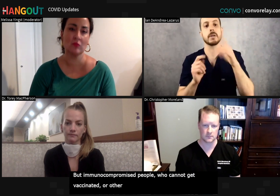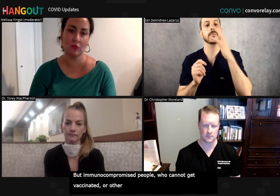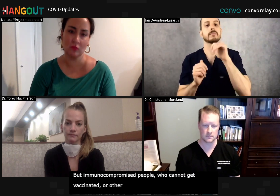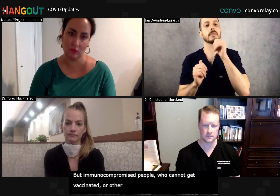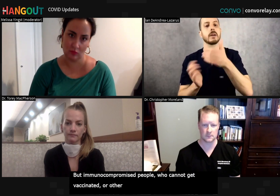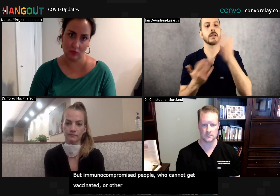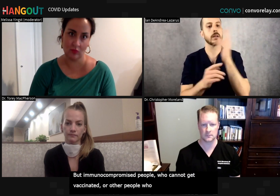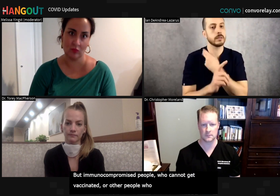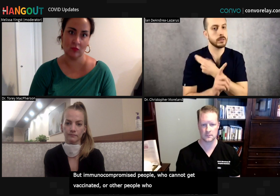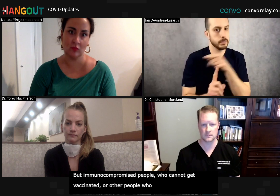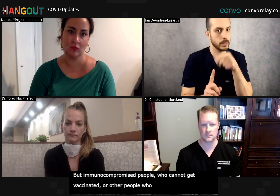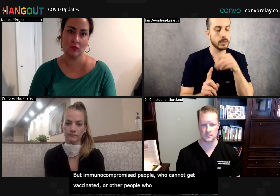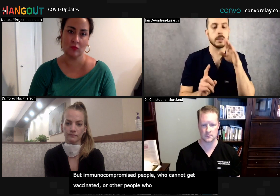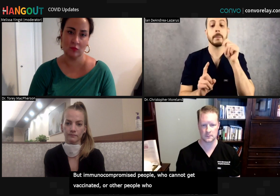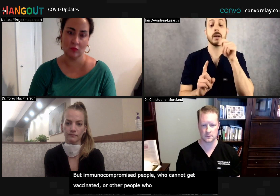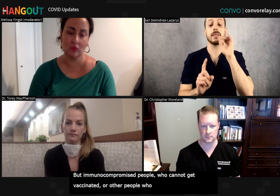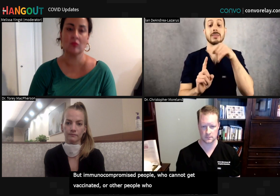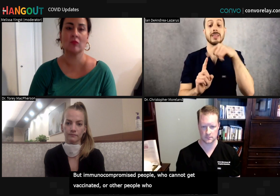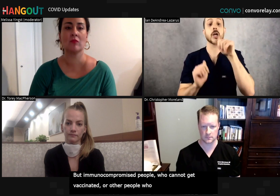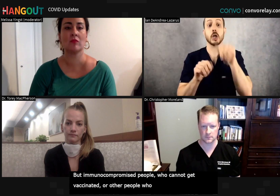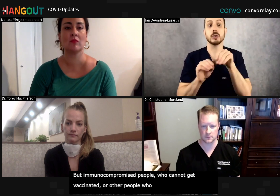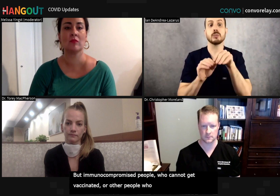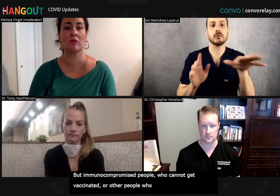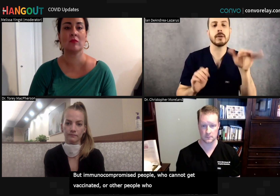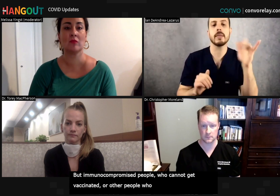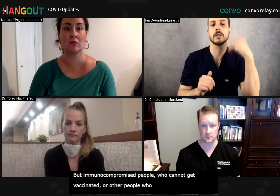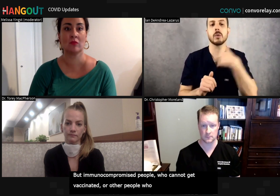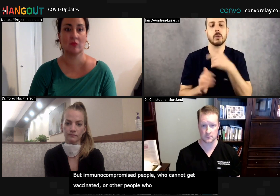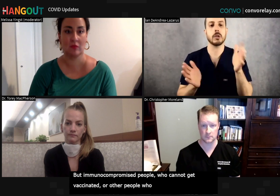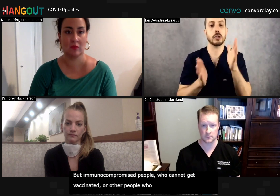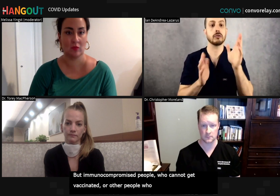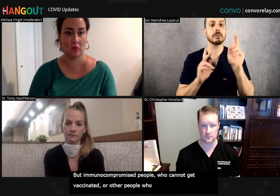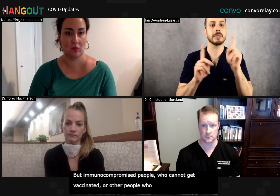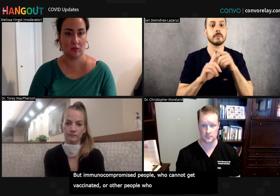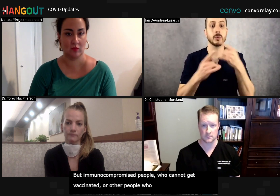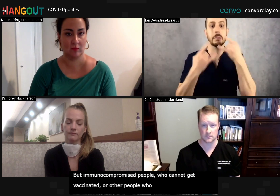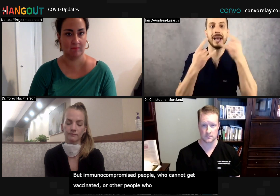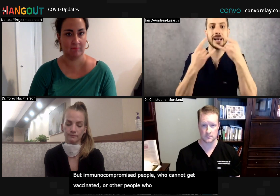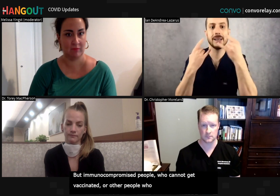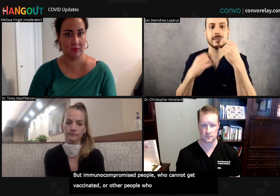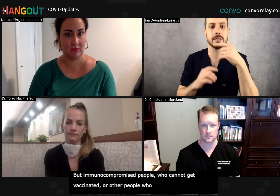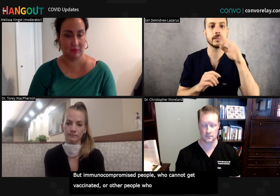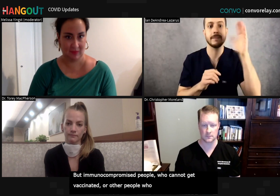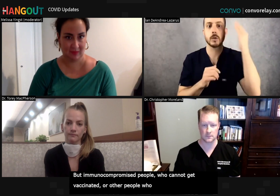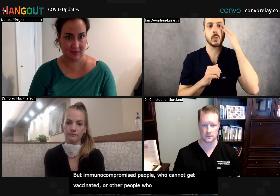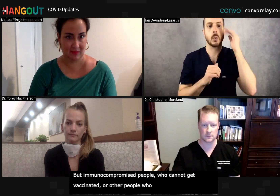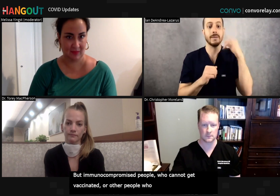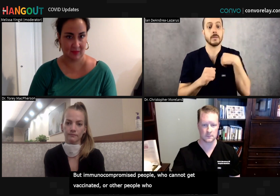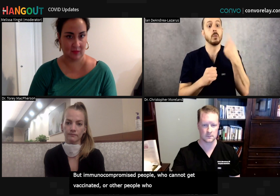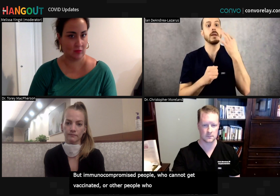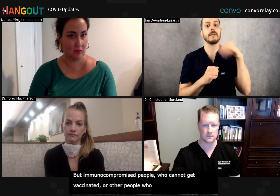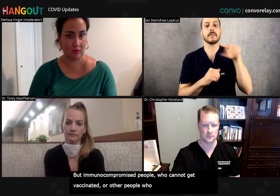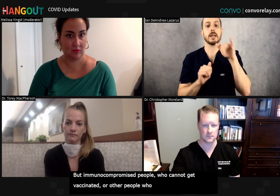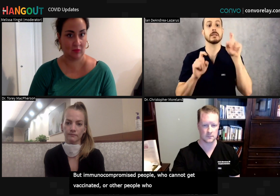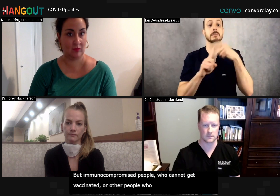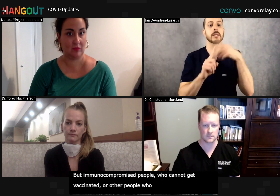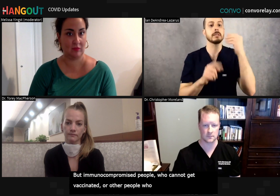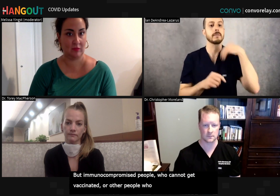going to continue to show up in them. But hopefully they won't have to go to the hospital. But to reduce the spread, that's why we're encouraging masks as